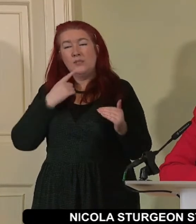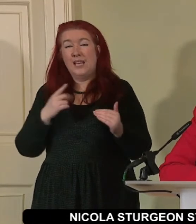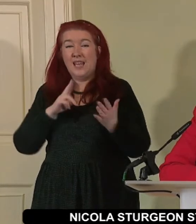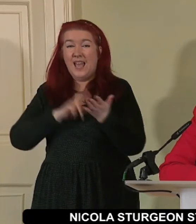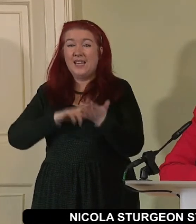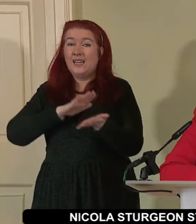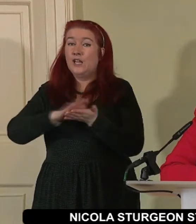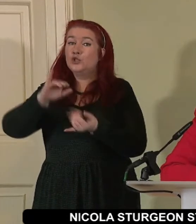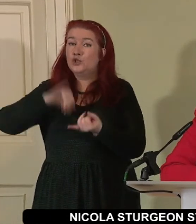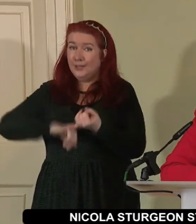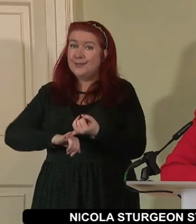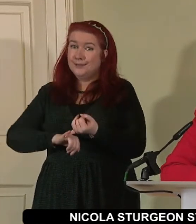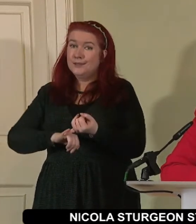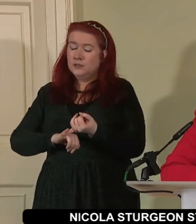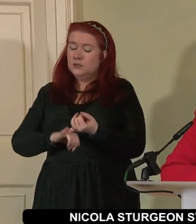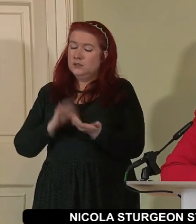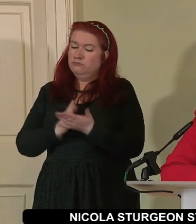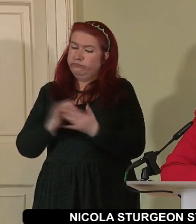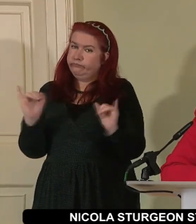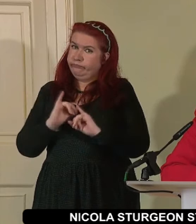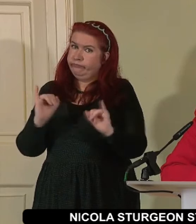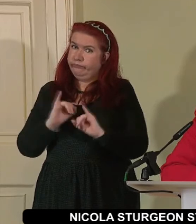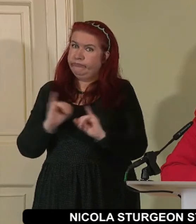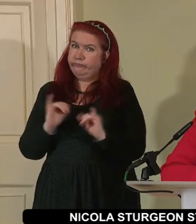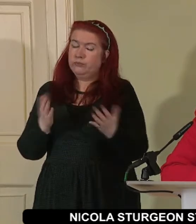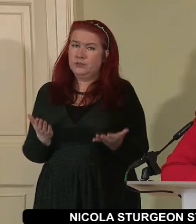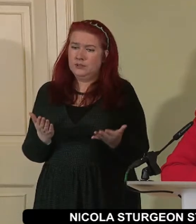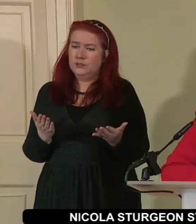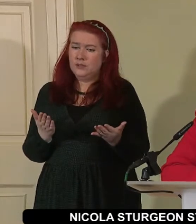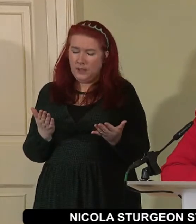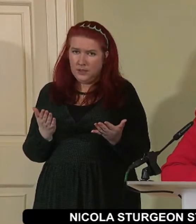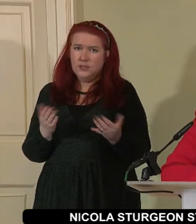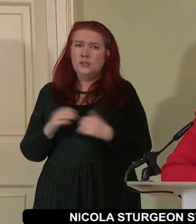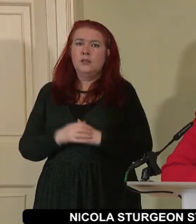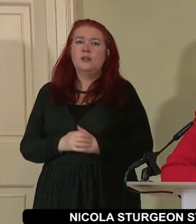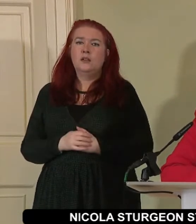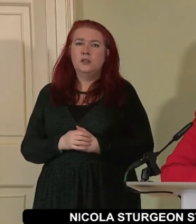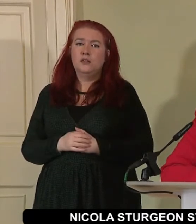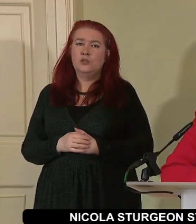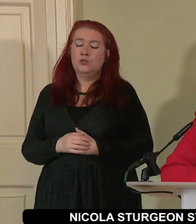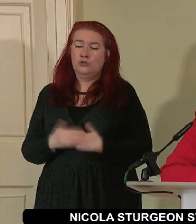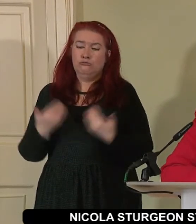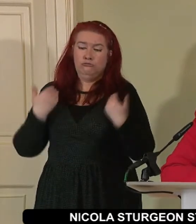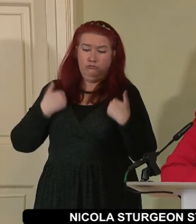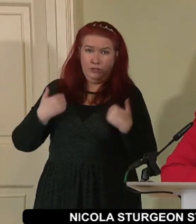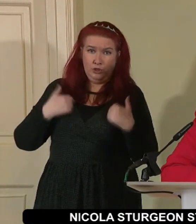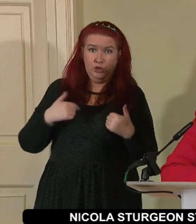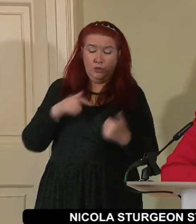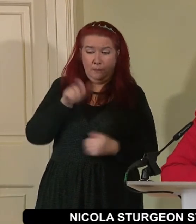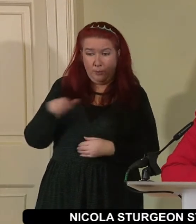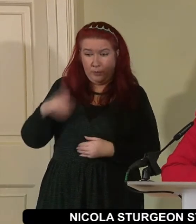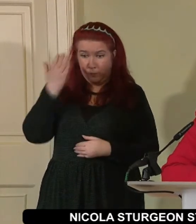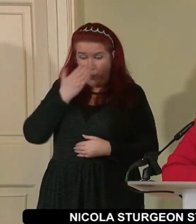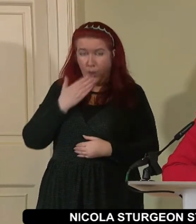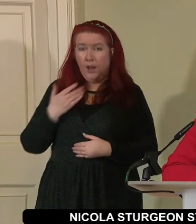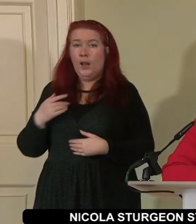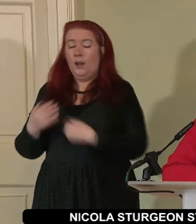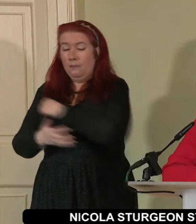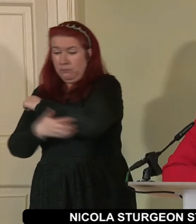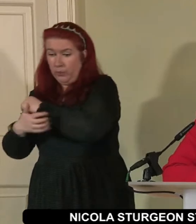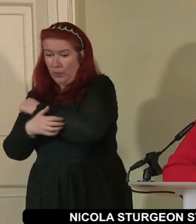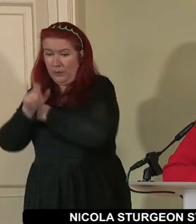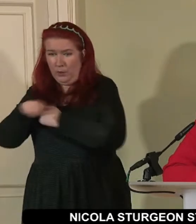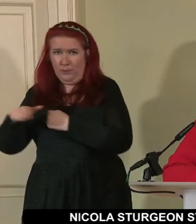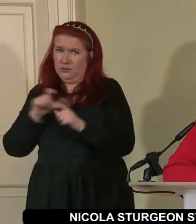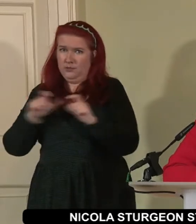really serious situation. The attainment gap between rich and poor pupils, which you'd said was one of your core